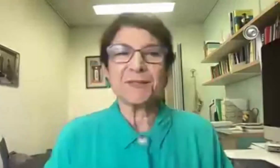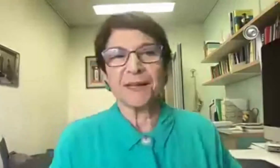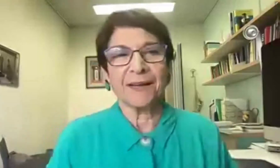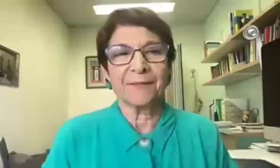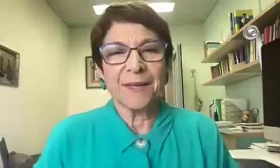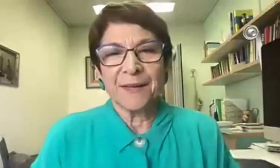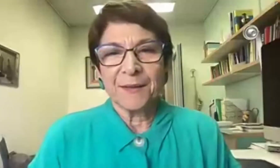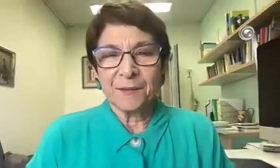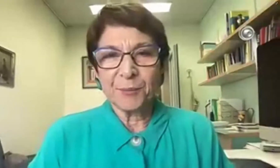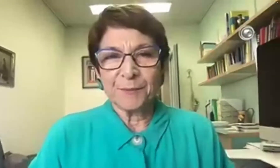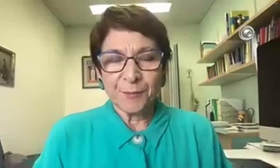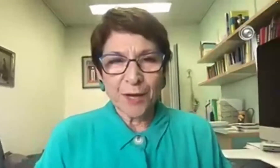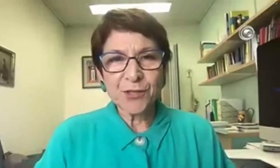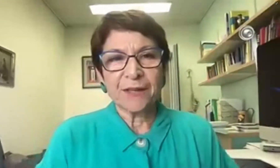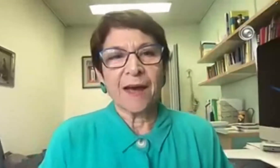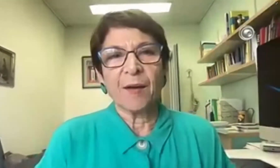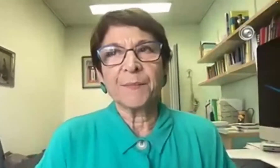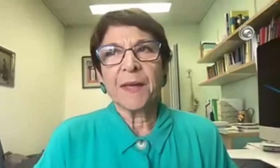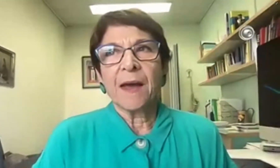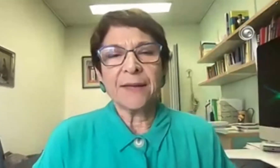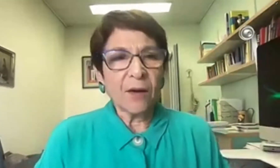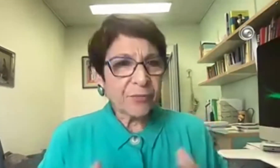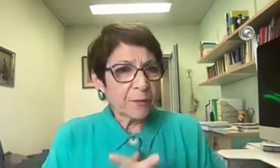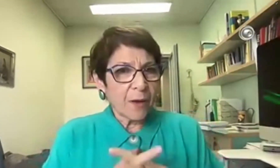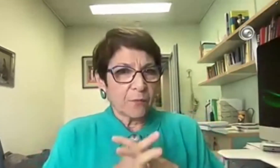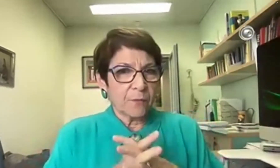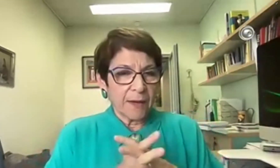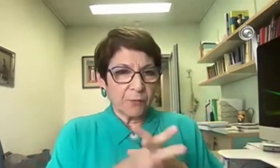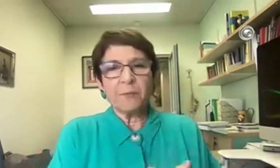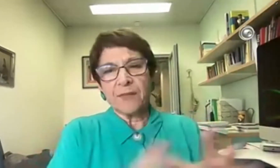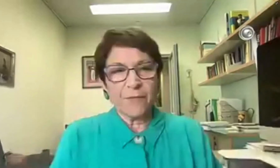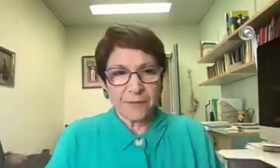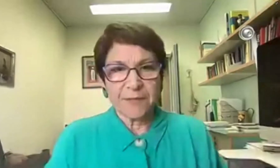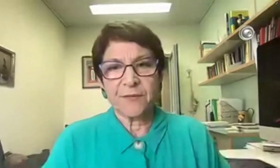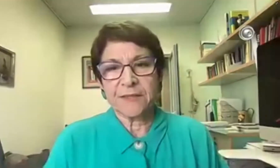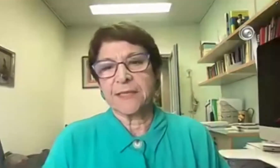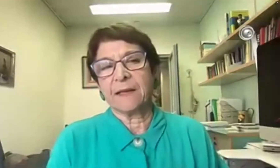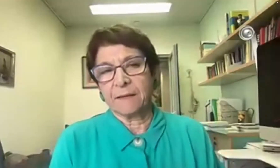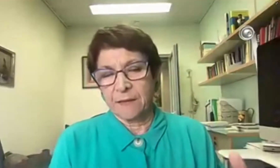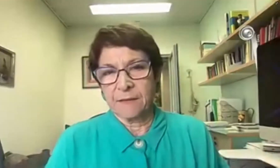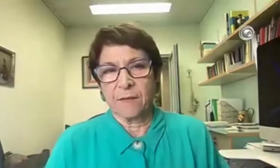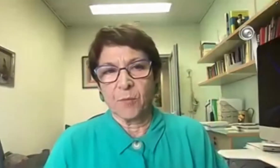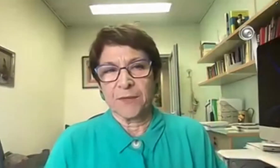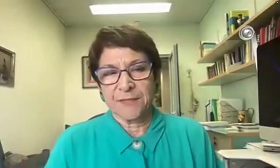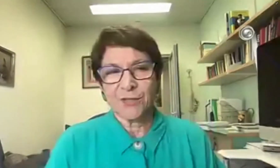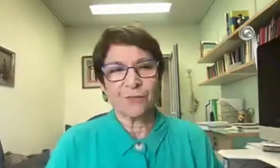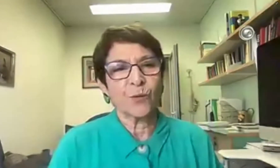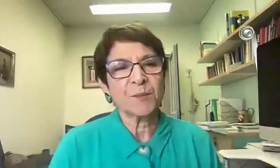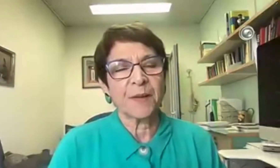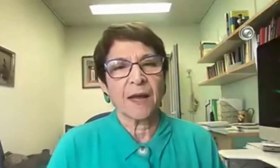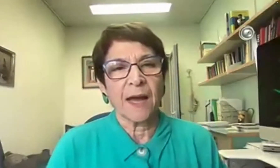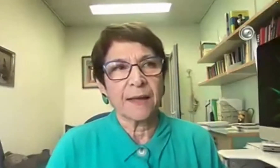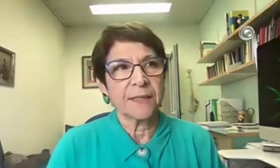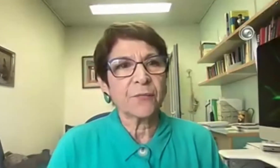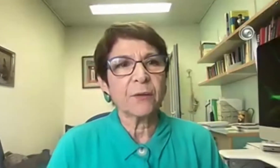It's a very interesting question. I don't think we'd want, I agree with everything that Svetlana said and the whole presentation, of